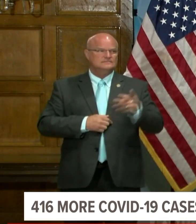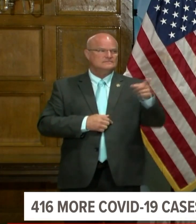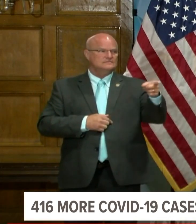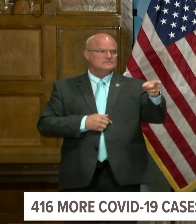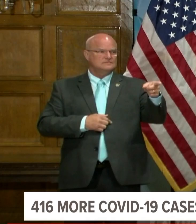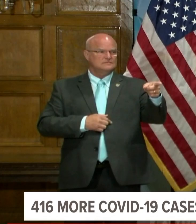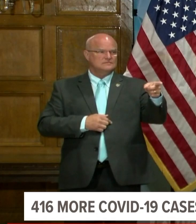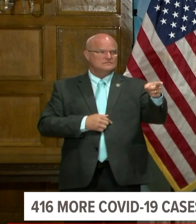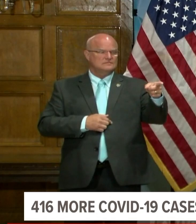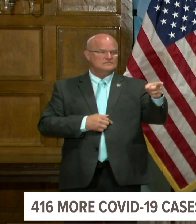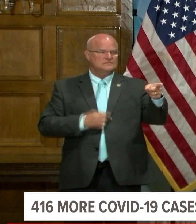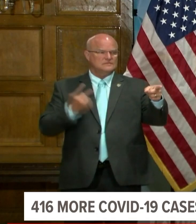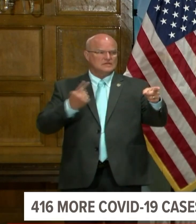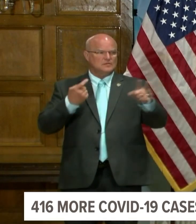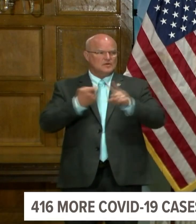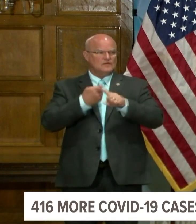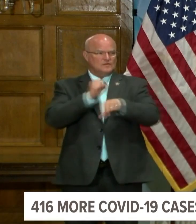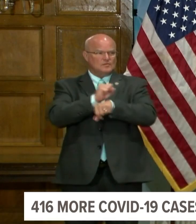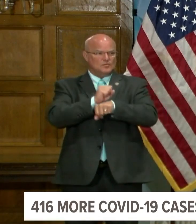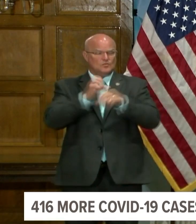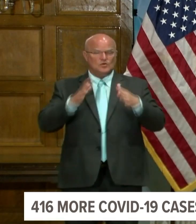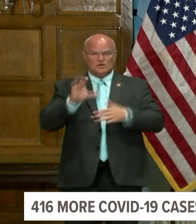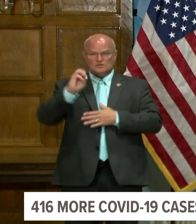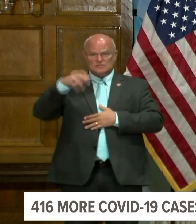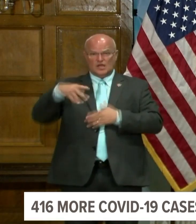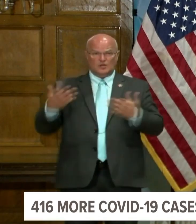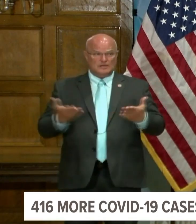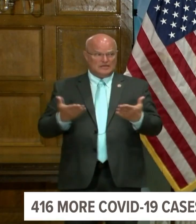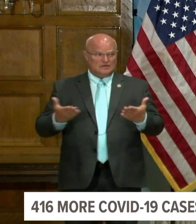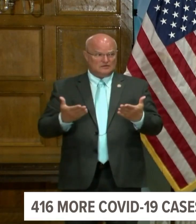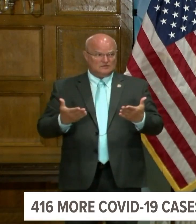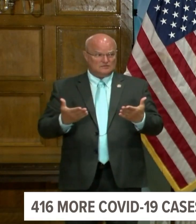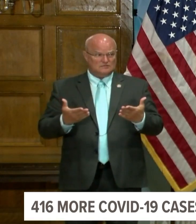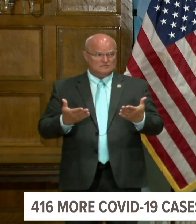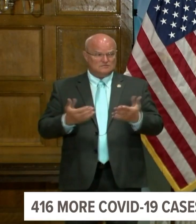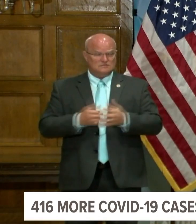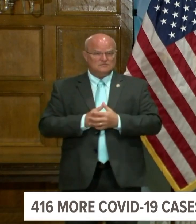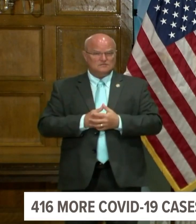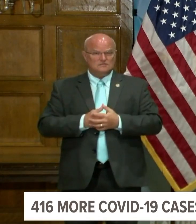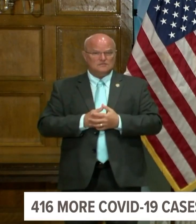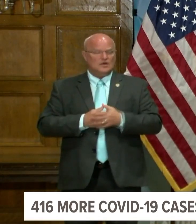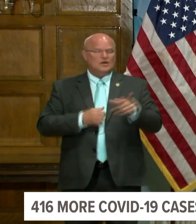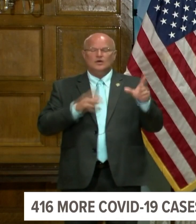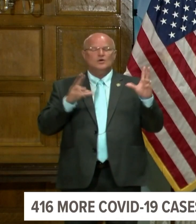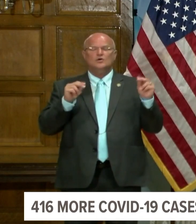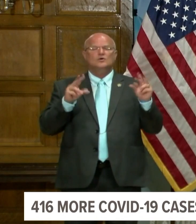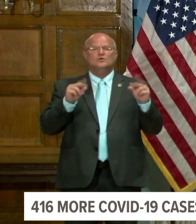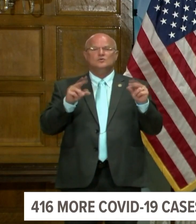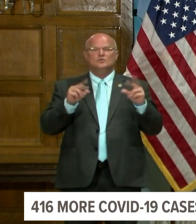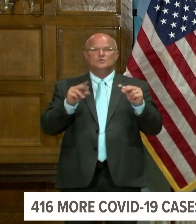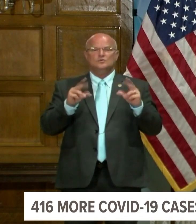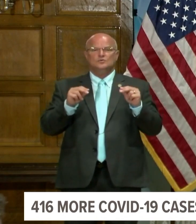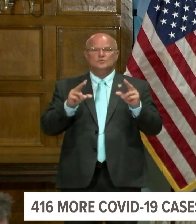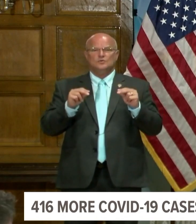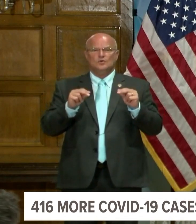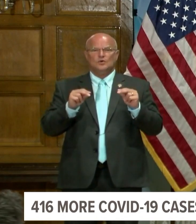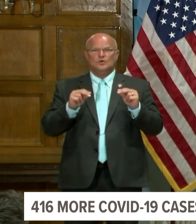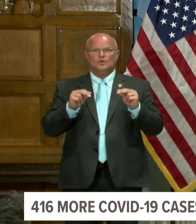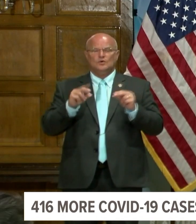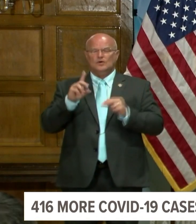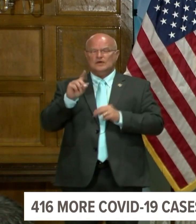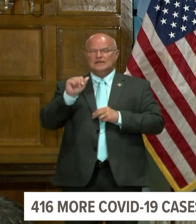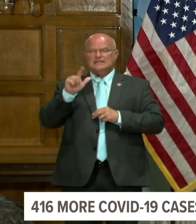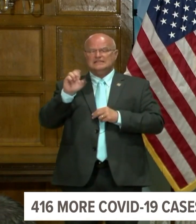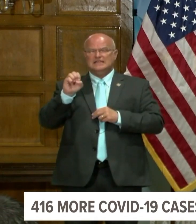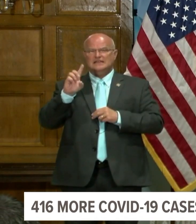Yes. Is there someone from the workers' comp here? Sorry, not to recognize. No. Dale